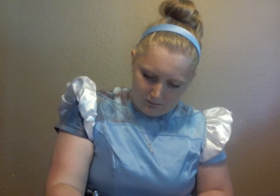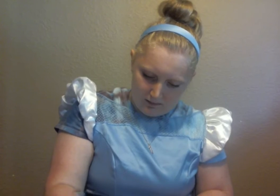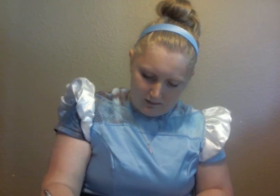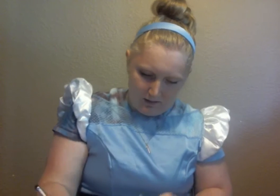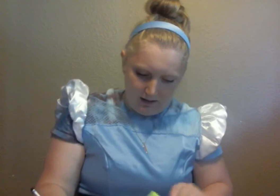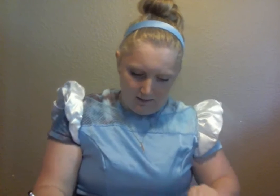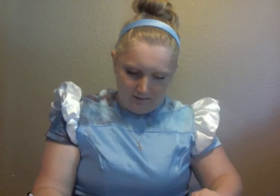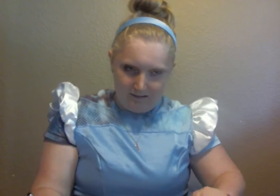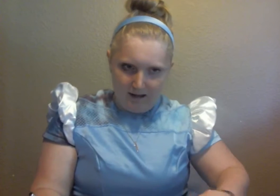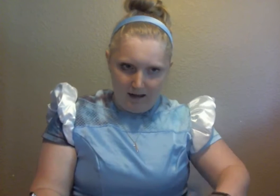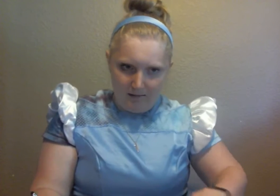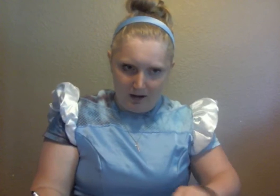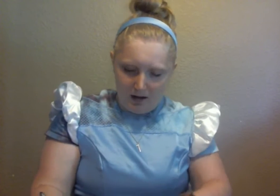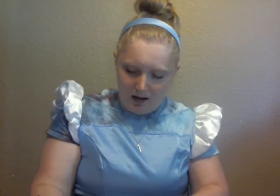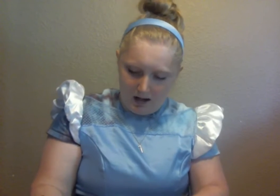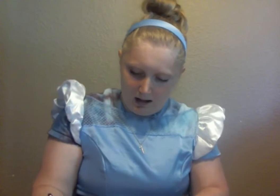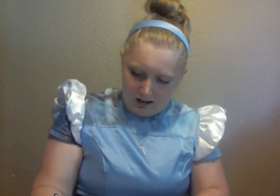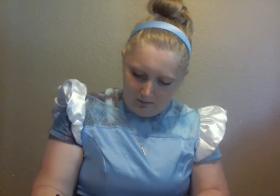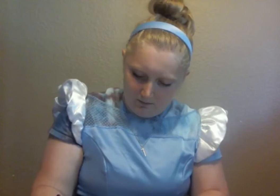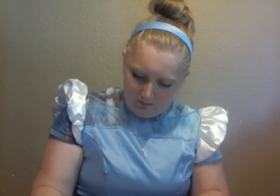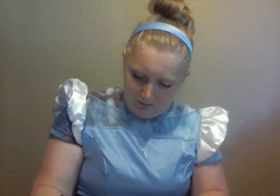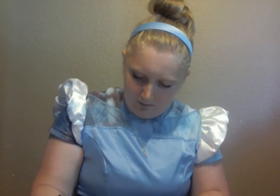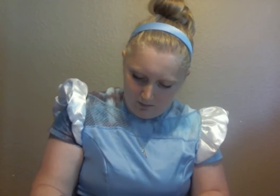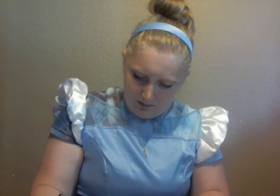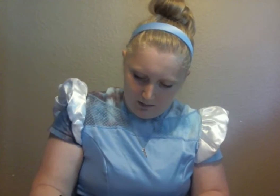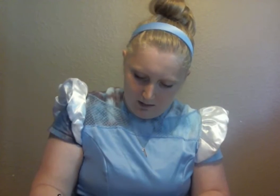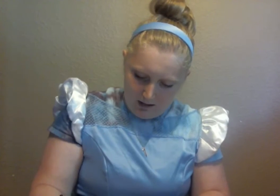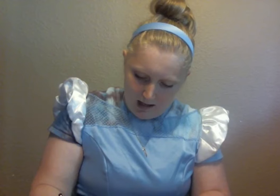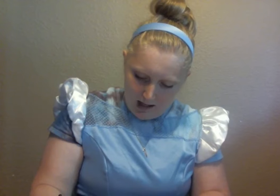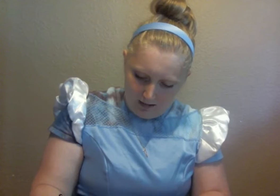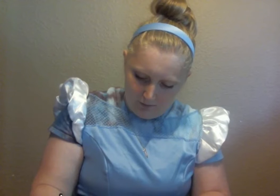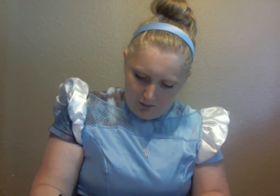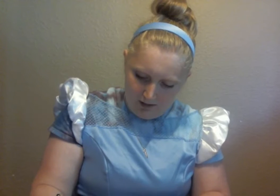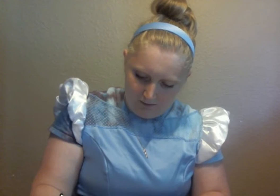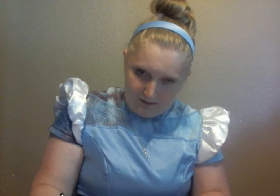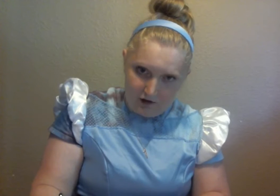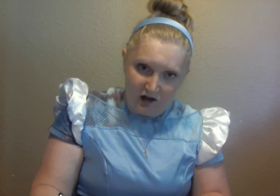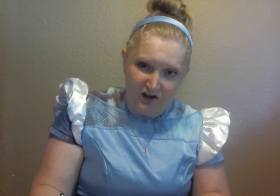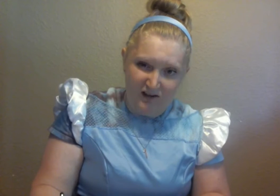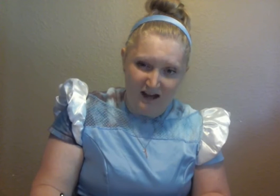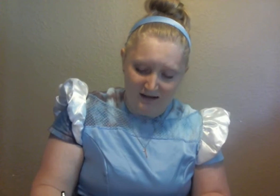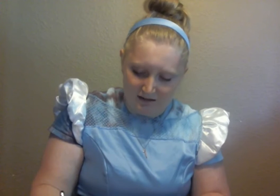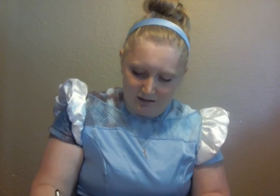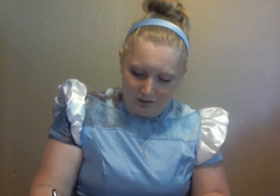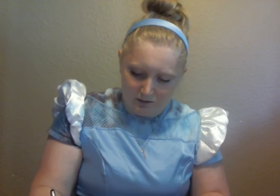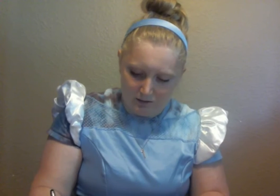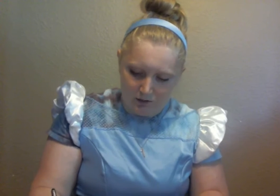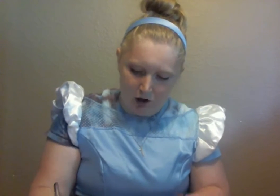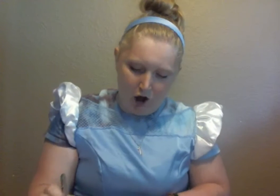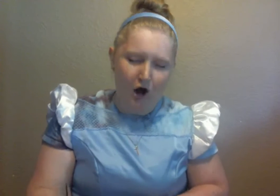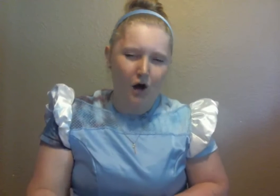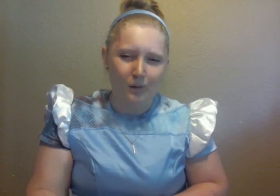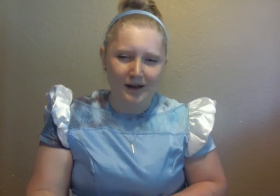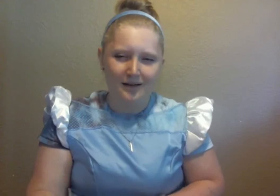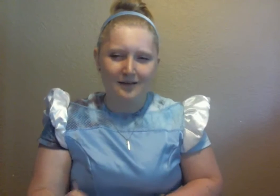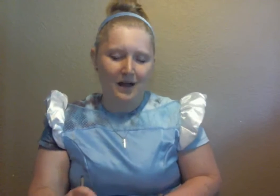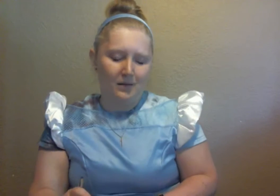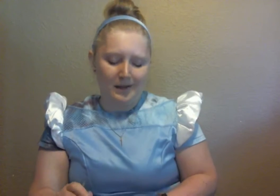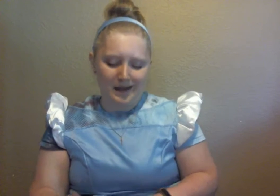Then we need the same name. And if you have a suggestion that I didn't use, you can always tell me and